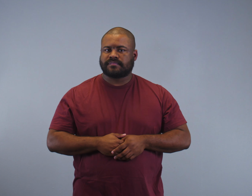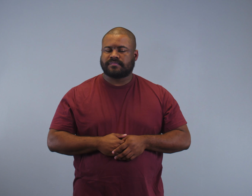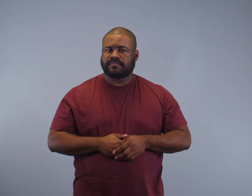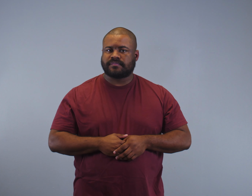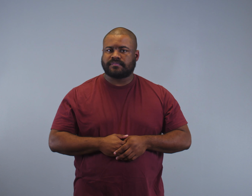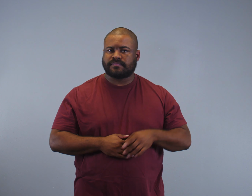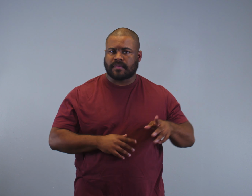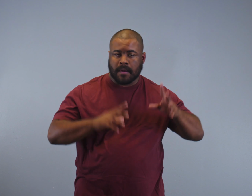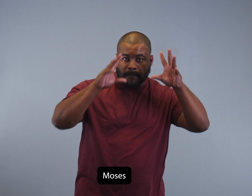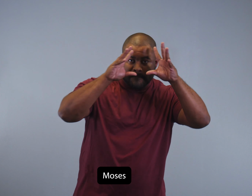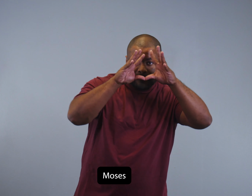Moses.